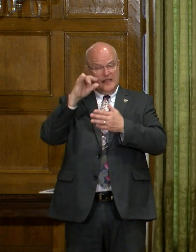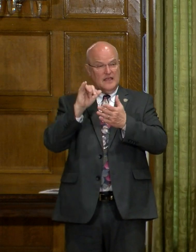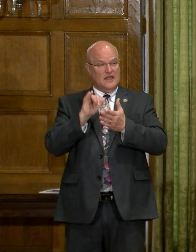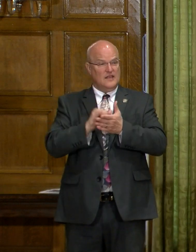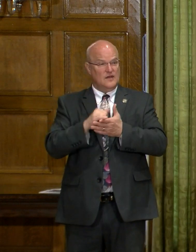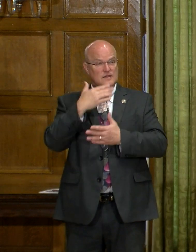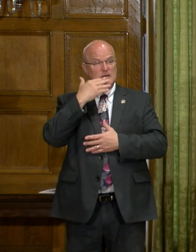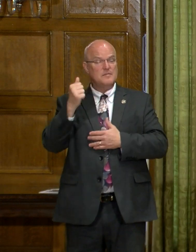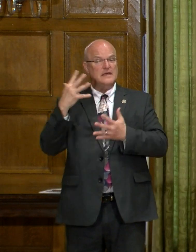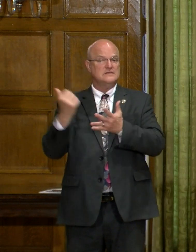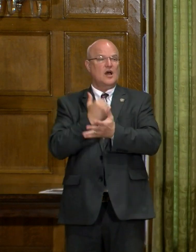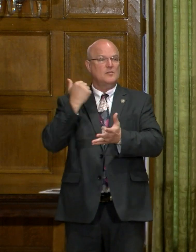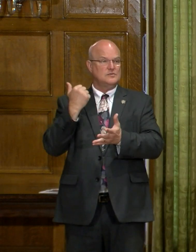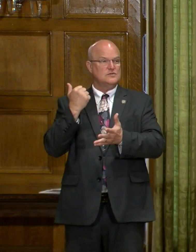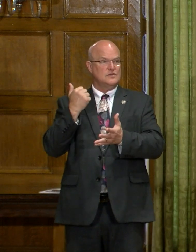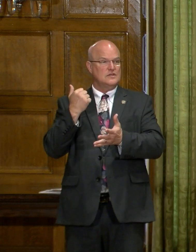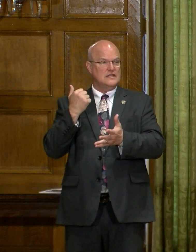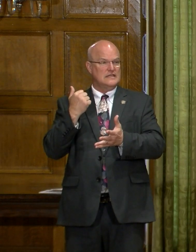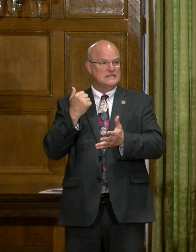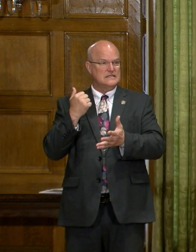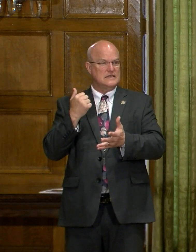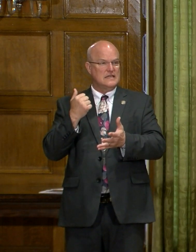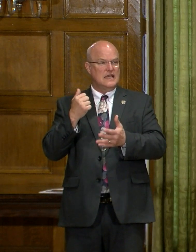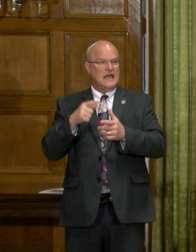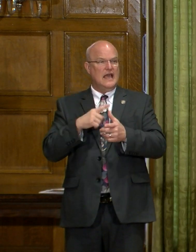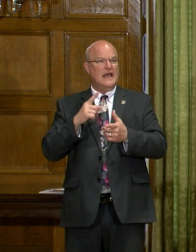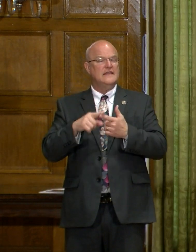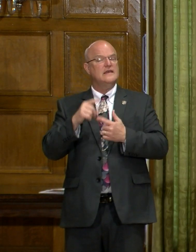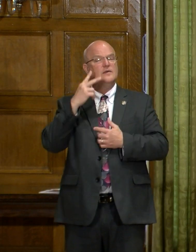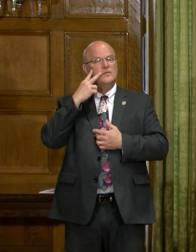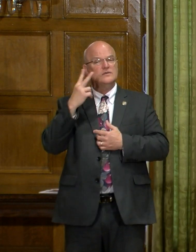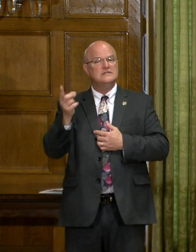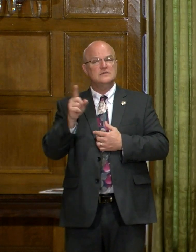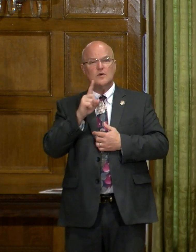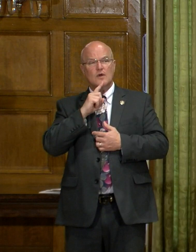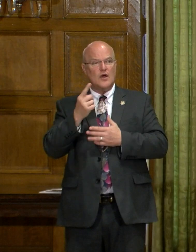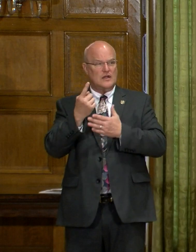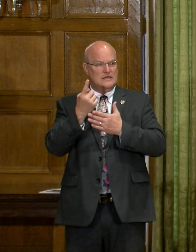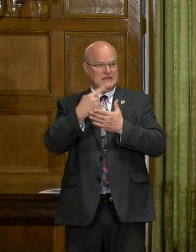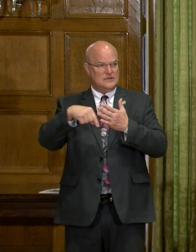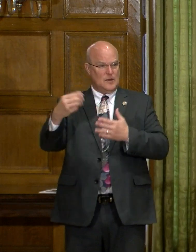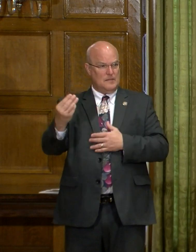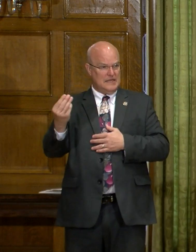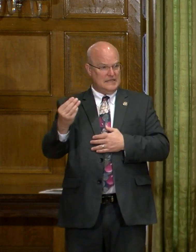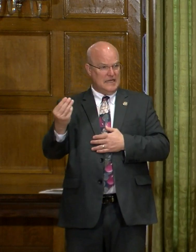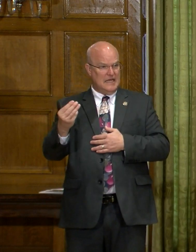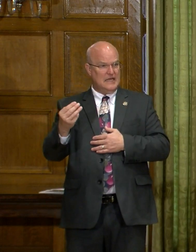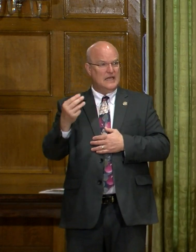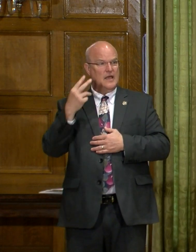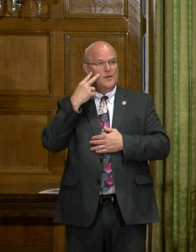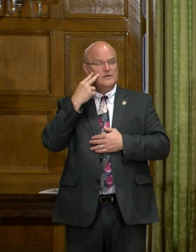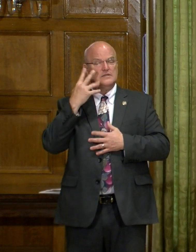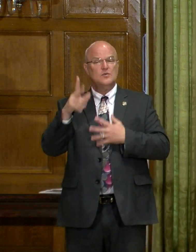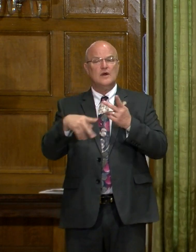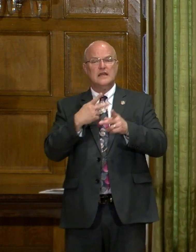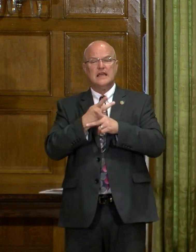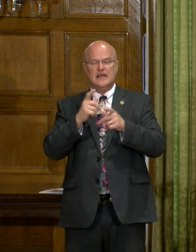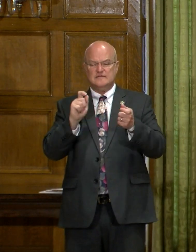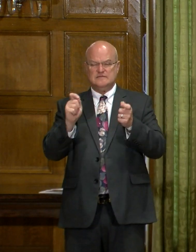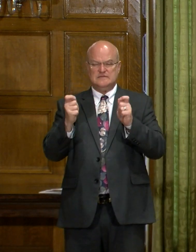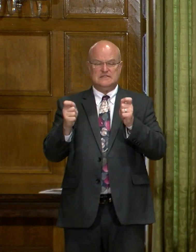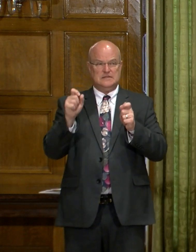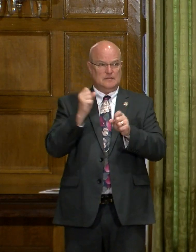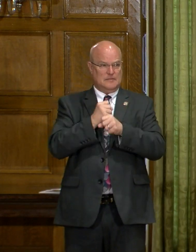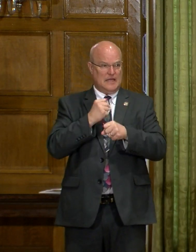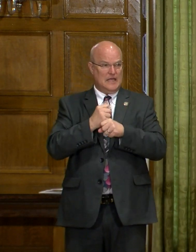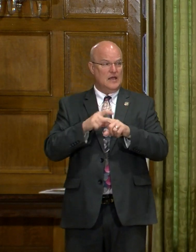the best opportunities. And then we'll see where we are next Monday, and we'll see what kind of adjustments that we